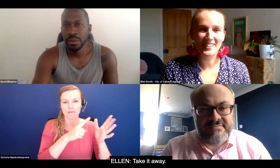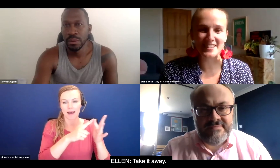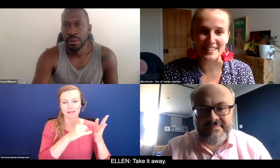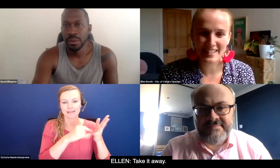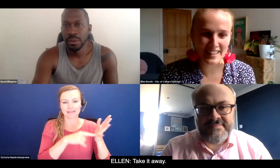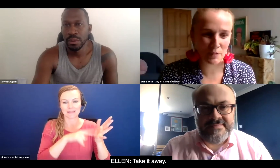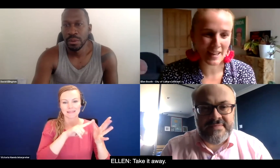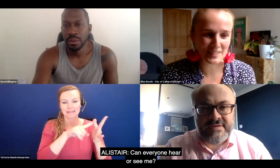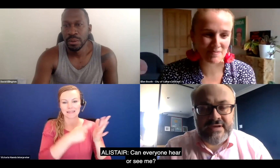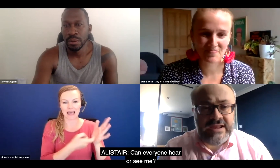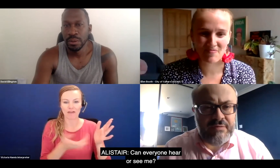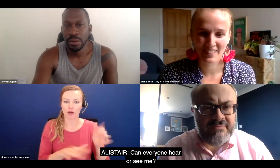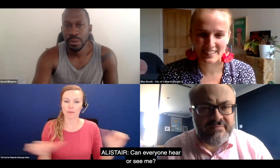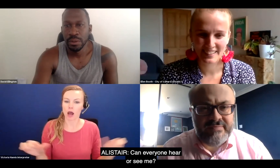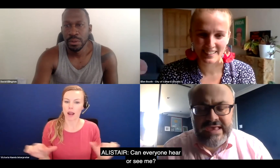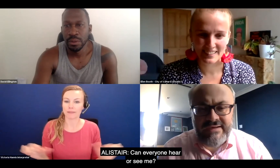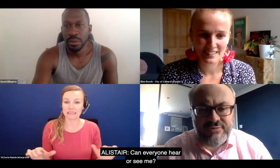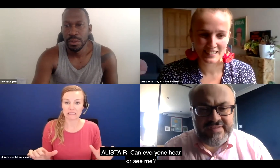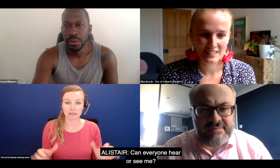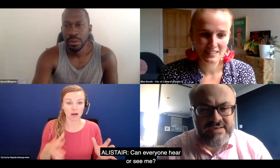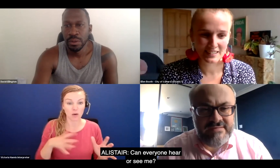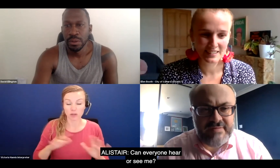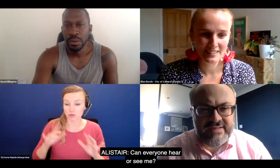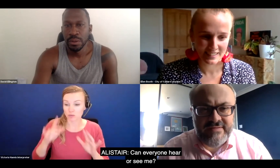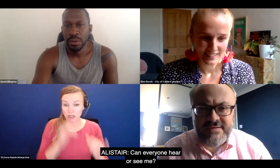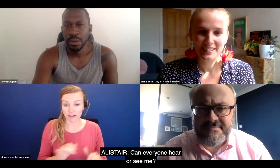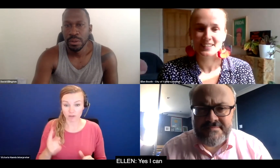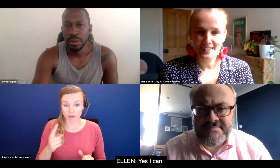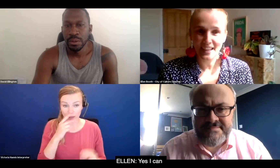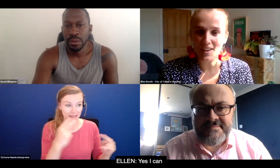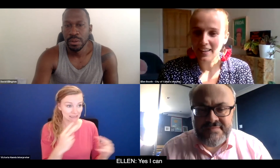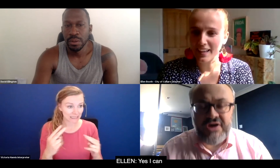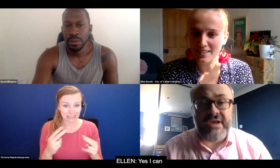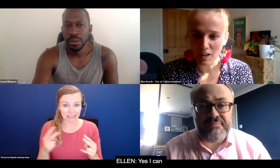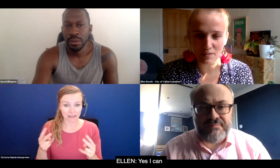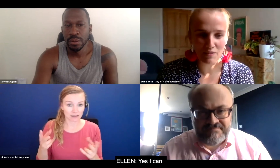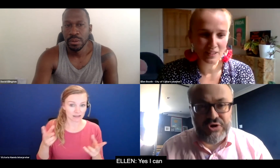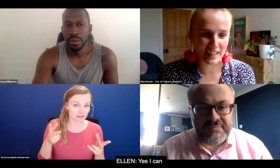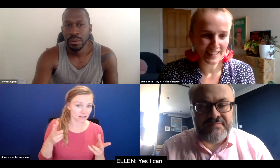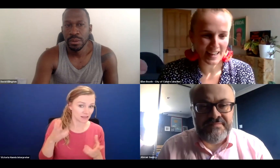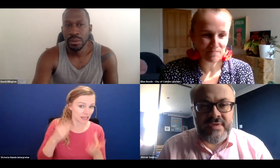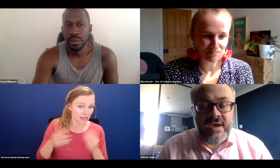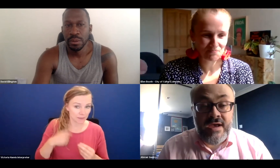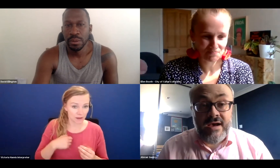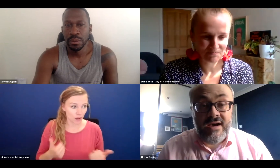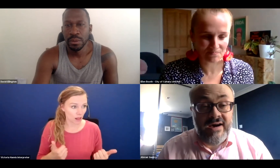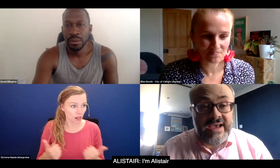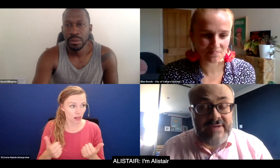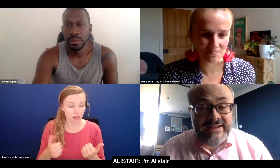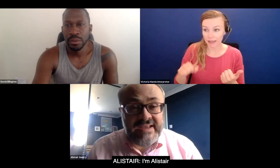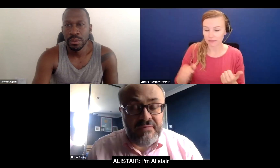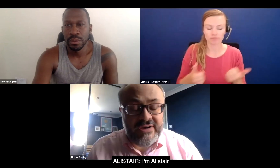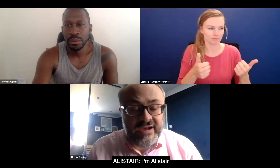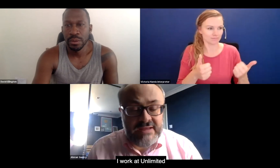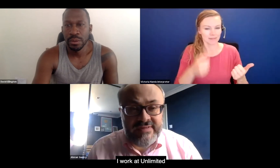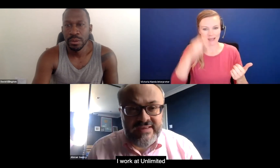Hello. Take it away. Can everyone hear or see me, respectively? Yes, I can. Okay. Hopefully everyone can, yeah. I'm